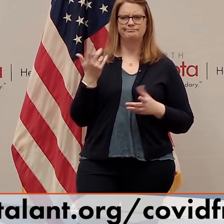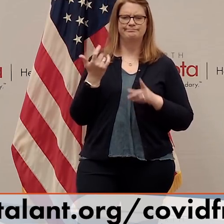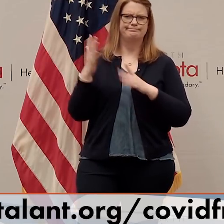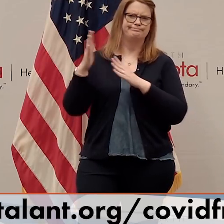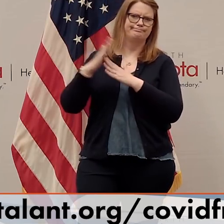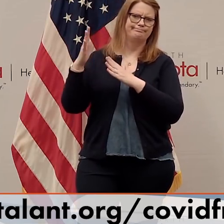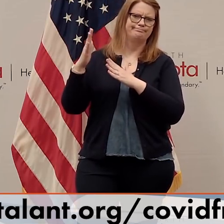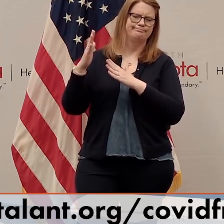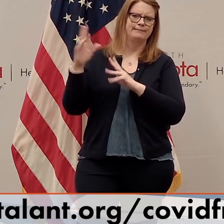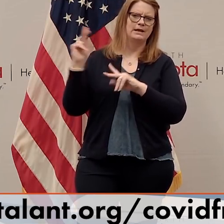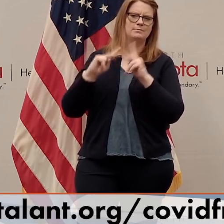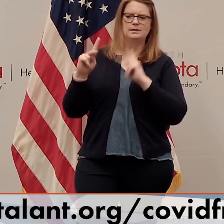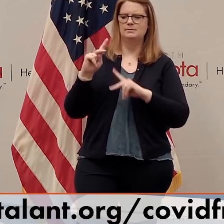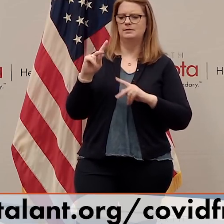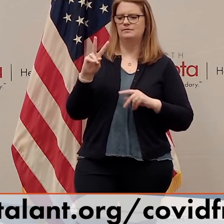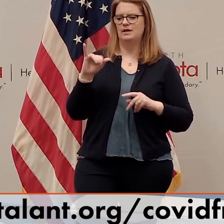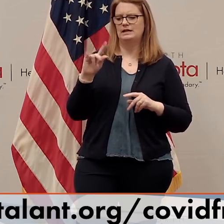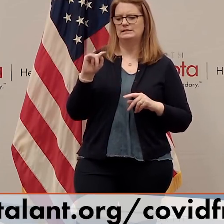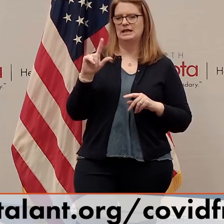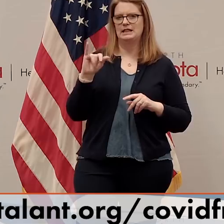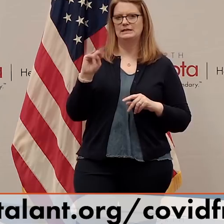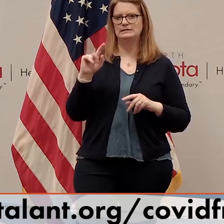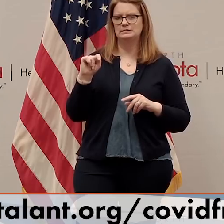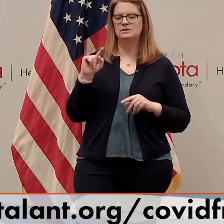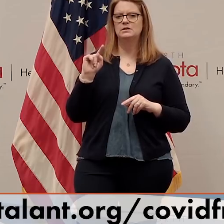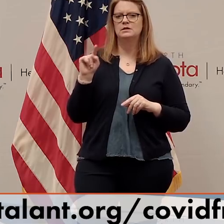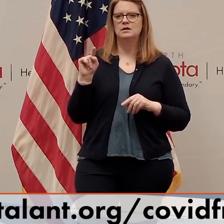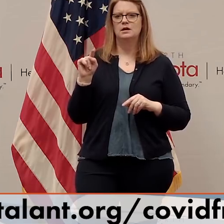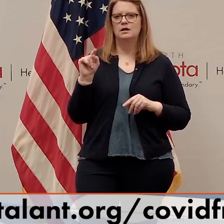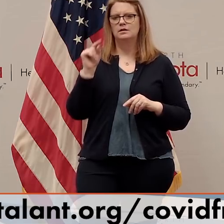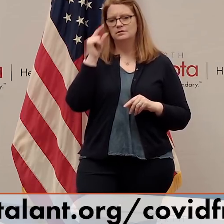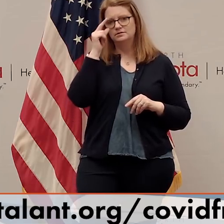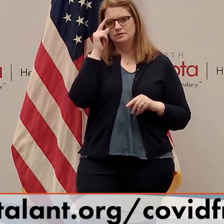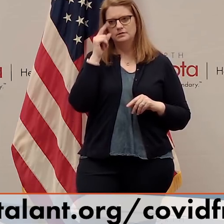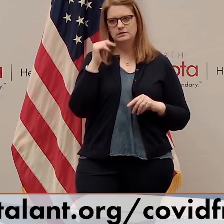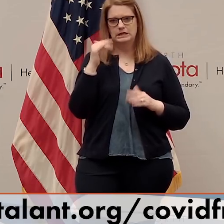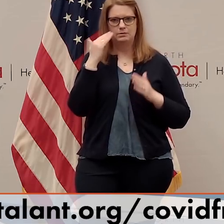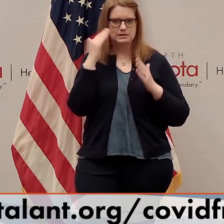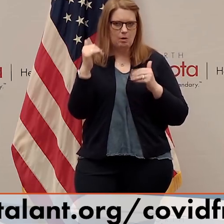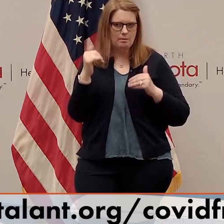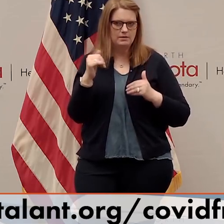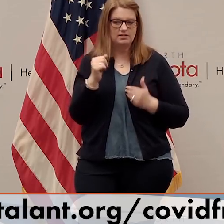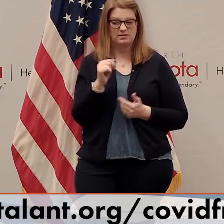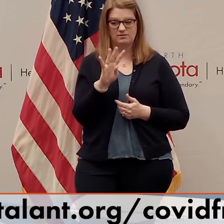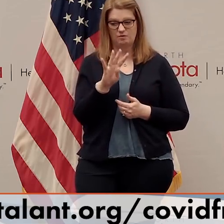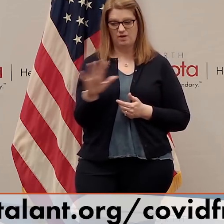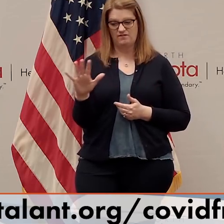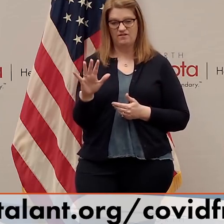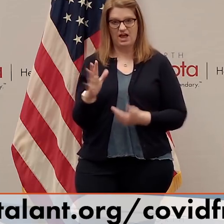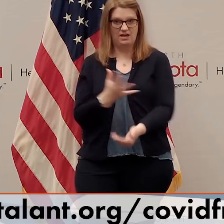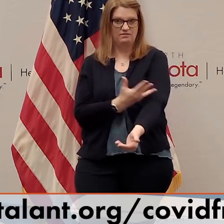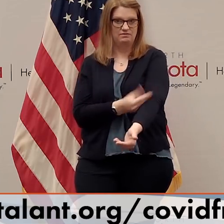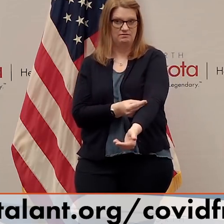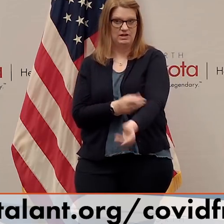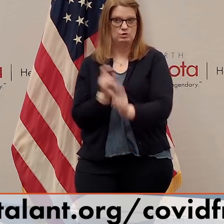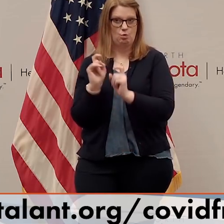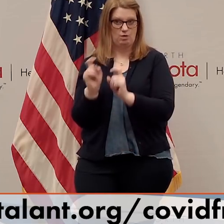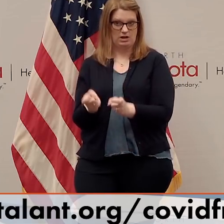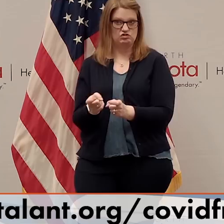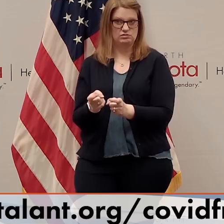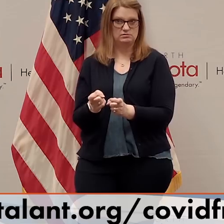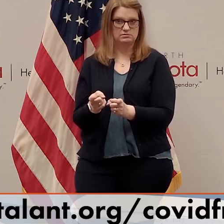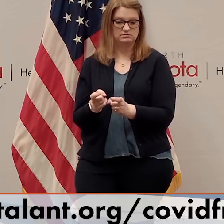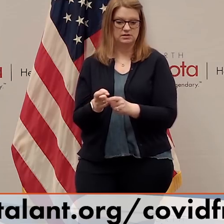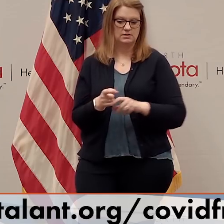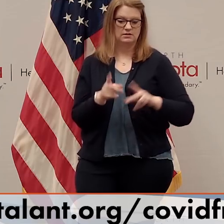senior chief people at Vitalant. He was hoping maybe 4 to 5 donations would be possible from